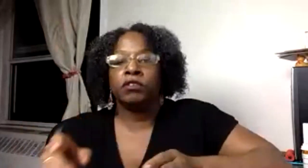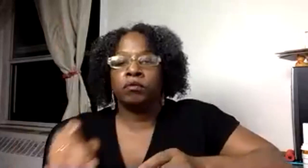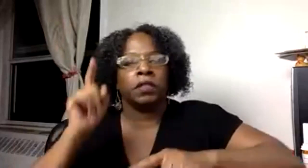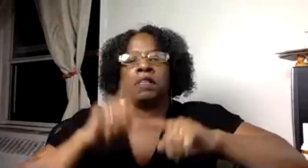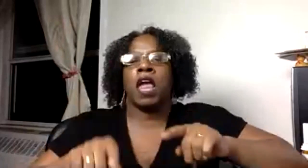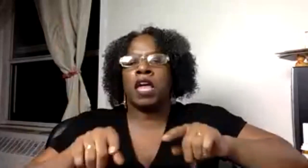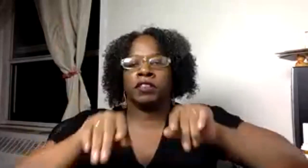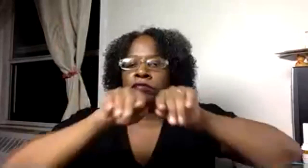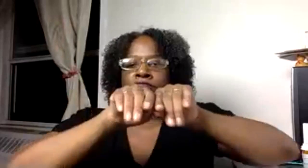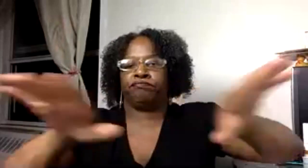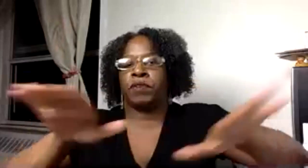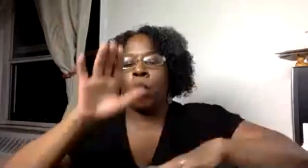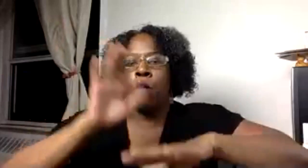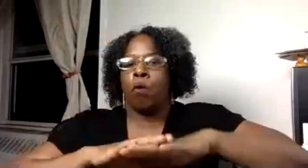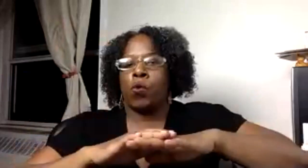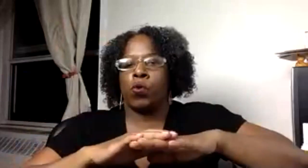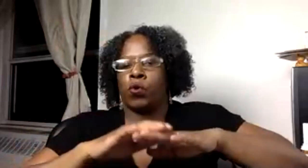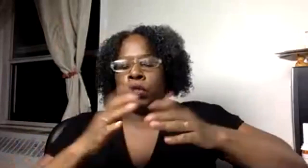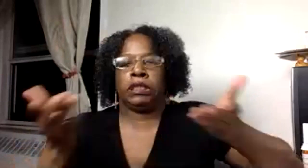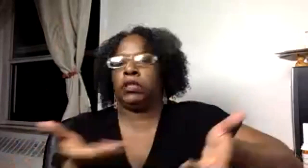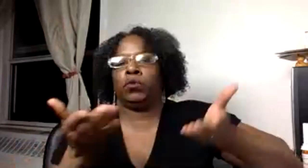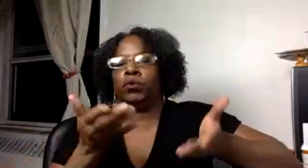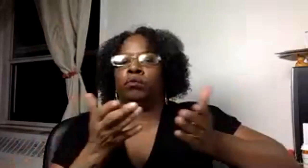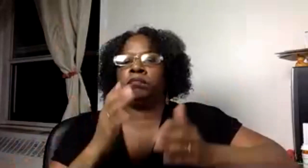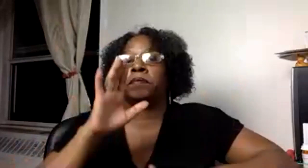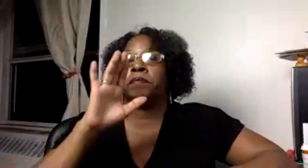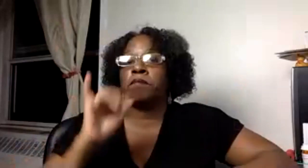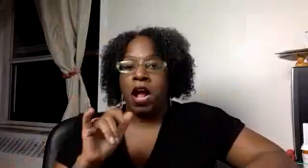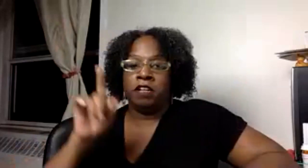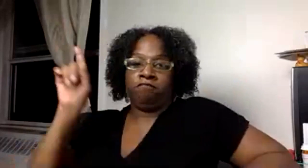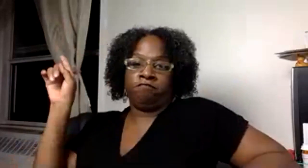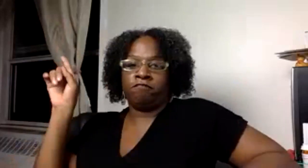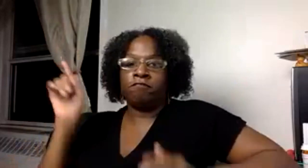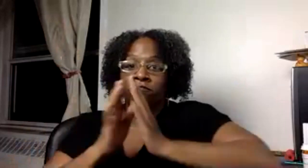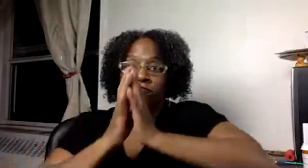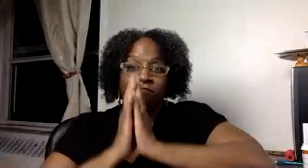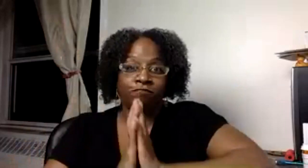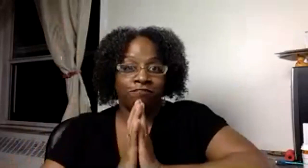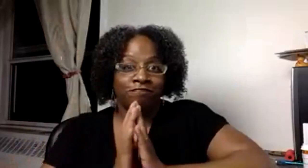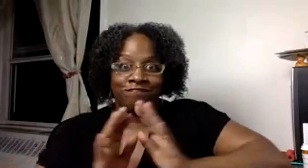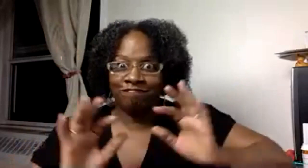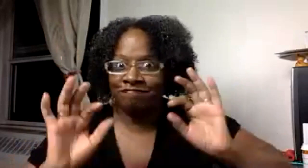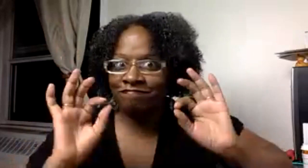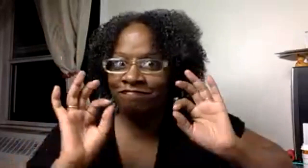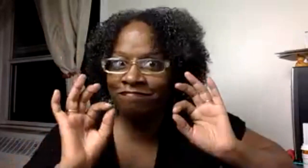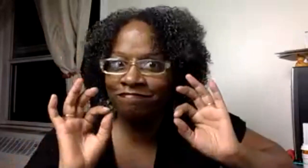an individual basis. It's not something I can really spread out during here in a general chat, per the